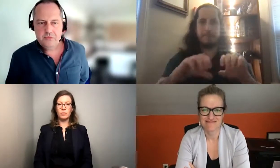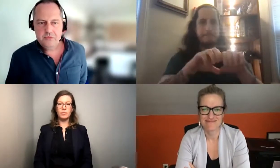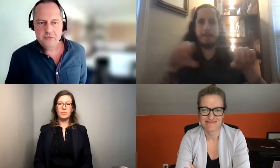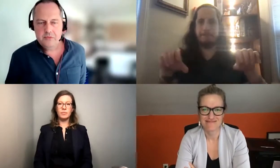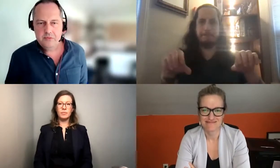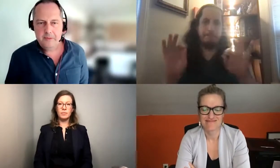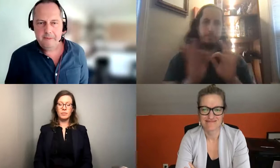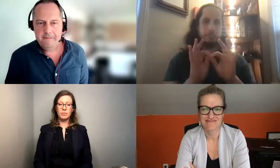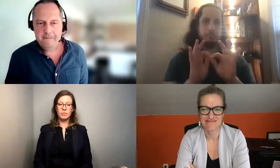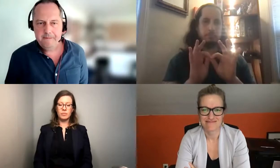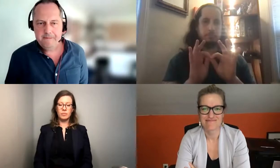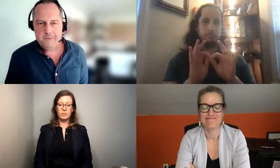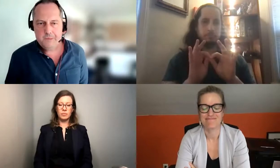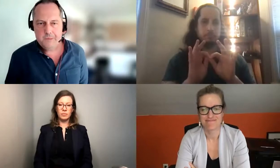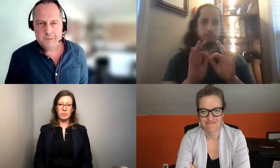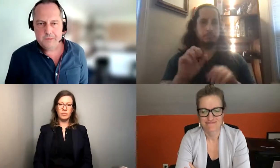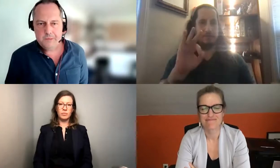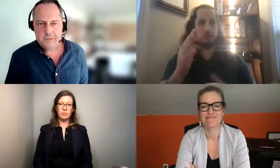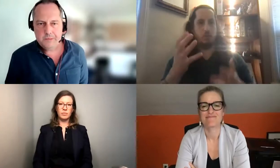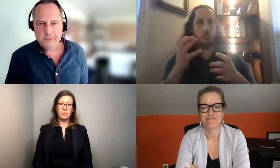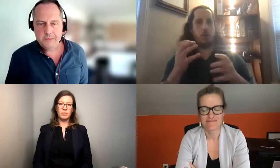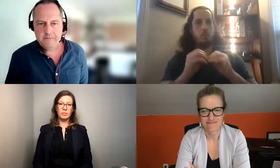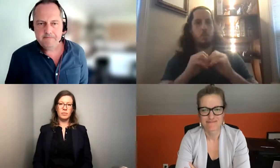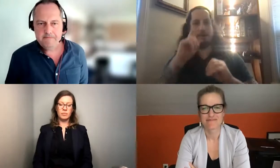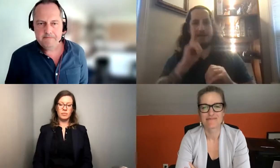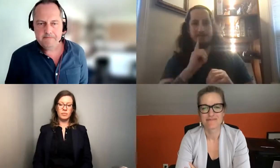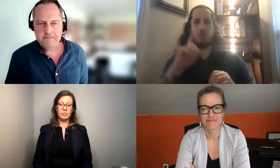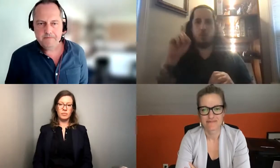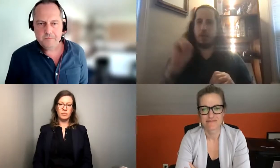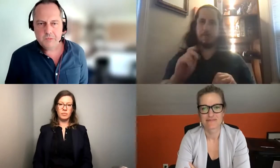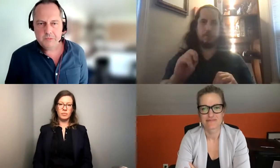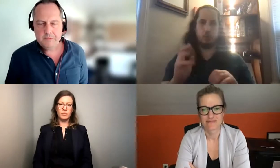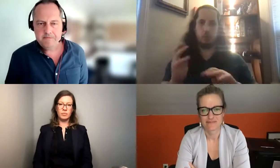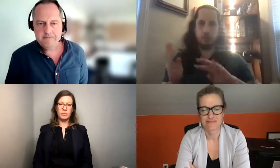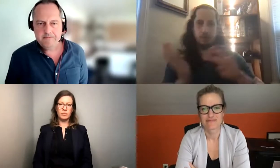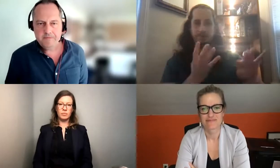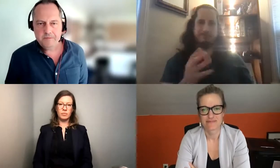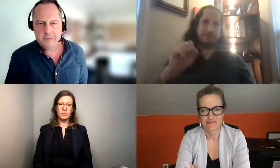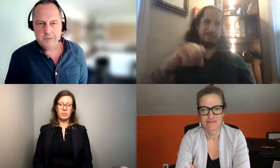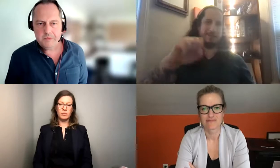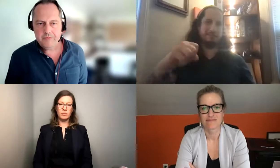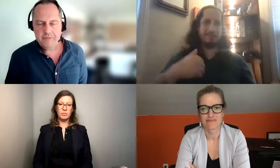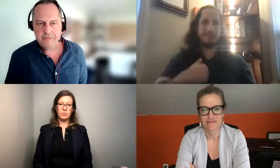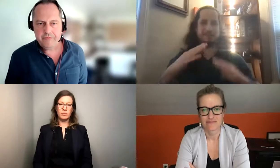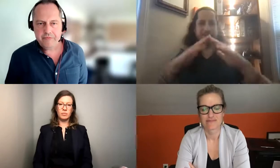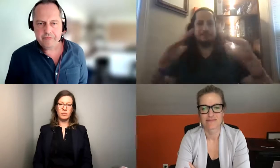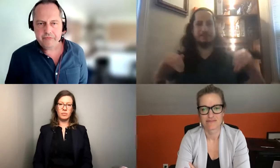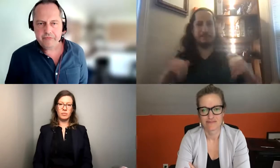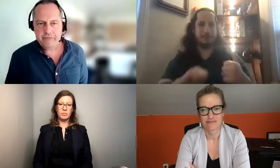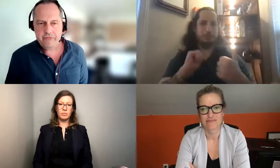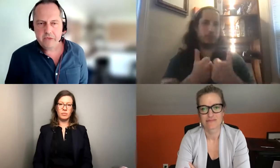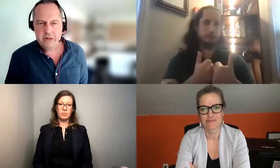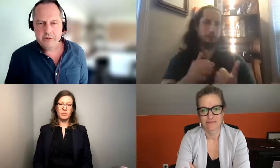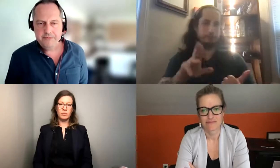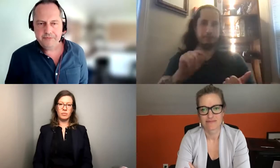Well, I think the last 2 points, I really want to talk about is the pipeline. The pipeline is essential. If you really want more deaf people in this field,